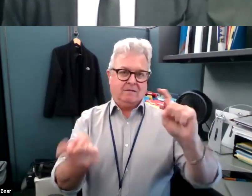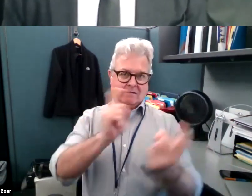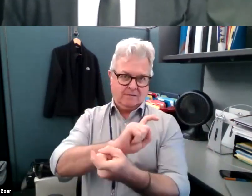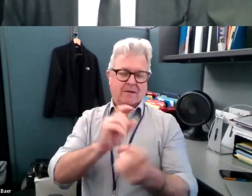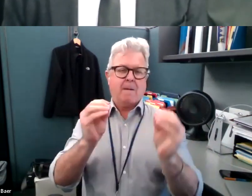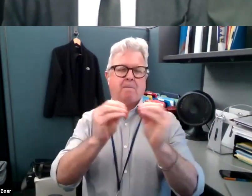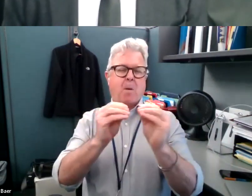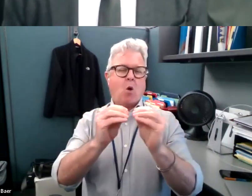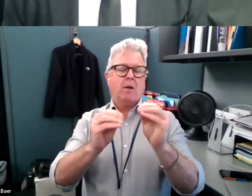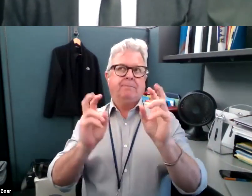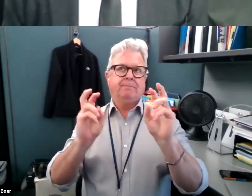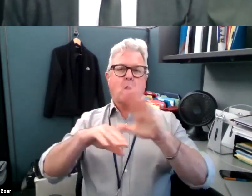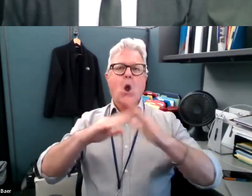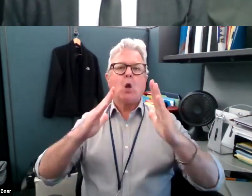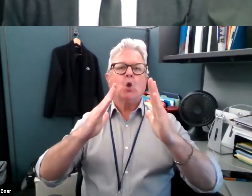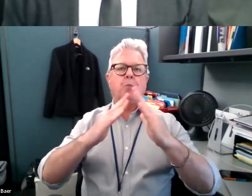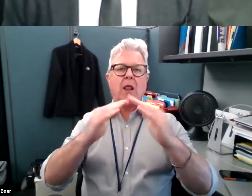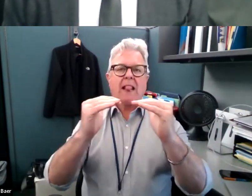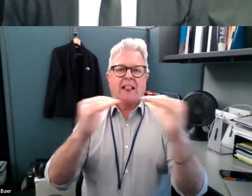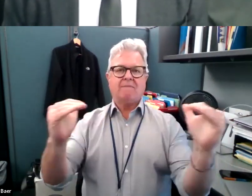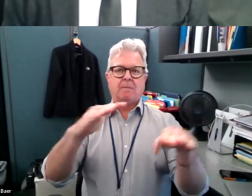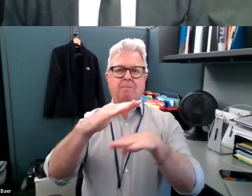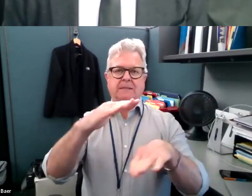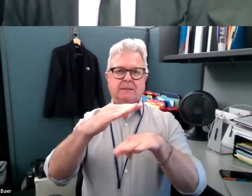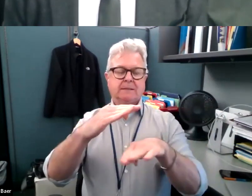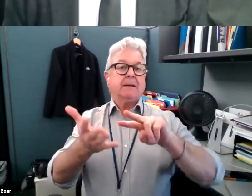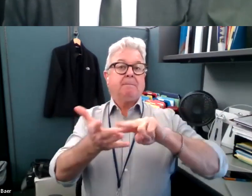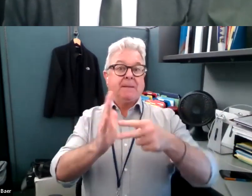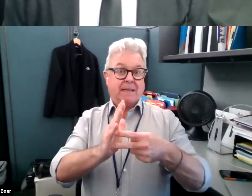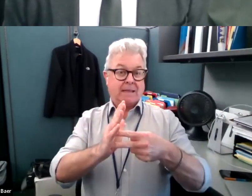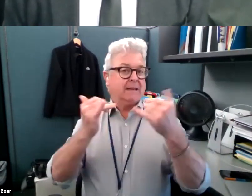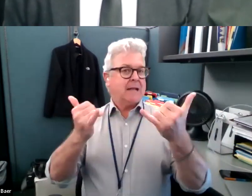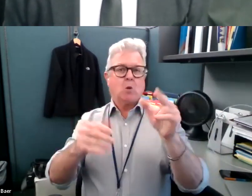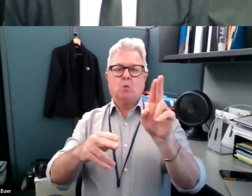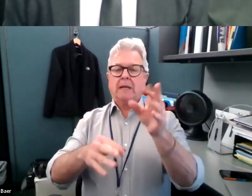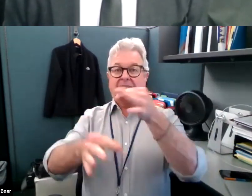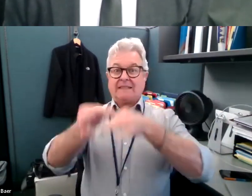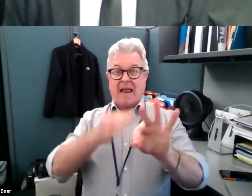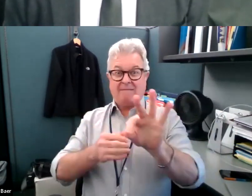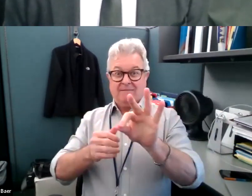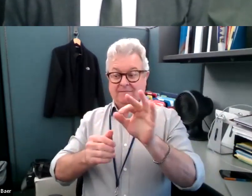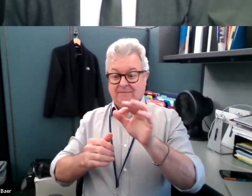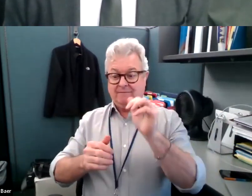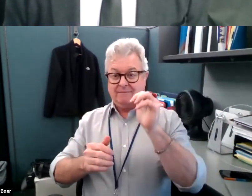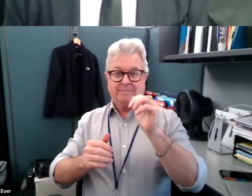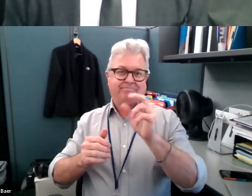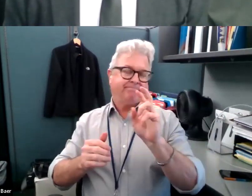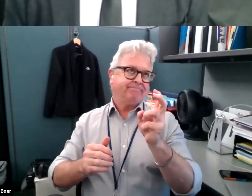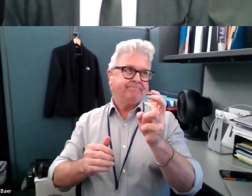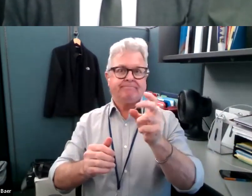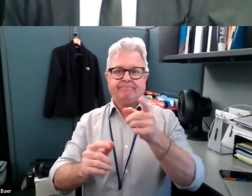been doing that. And now it has been changed to more on a community level basis. So